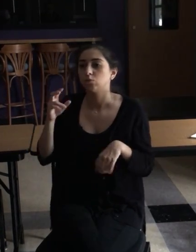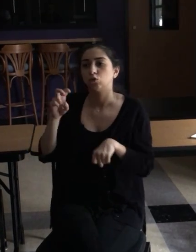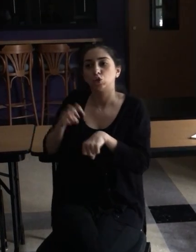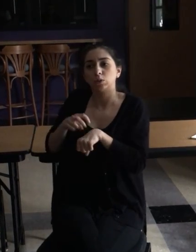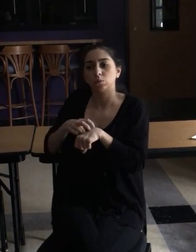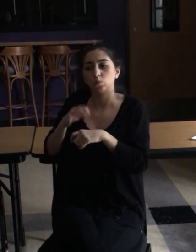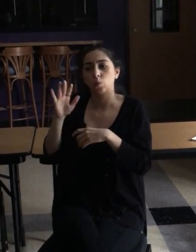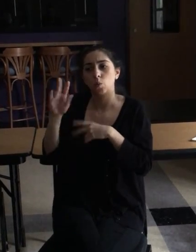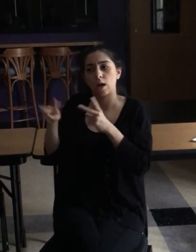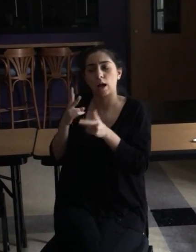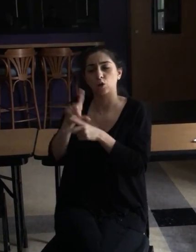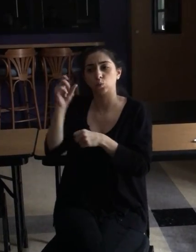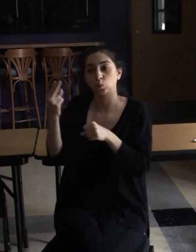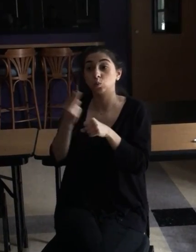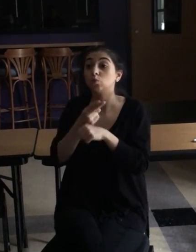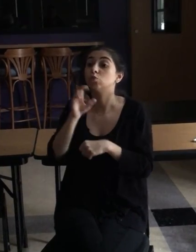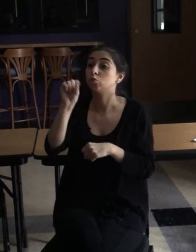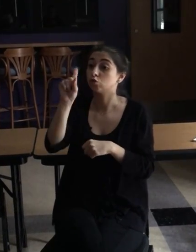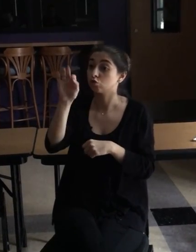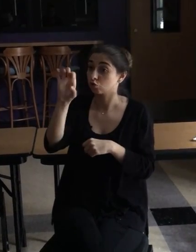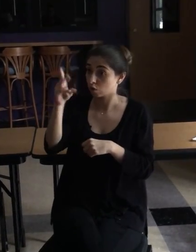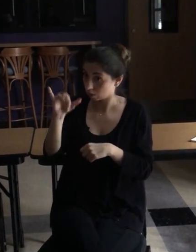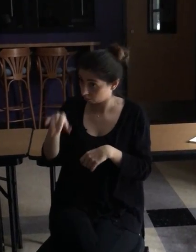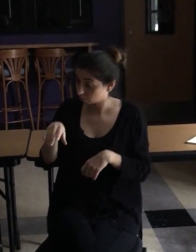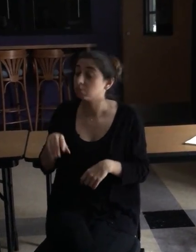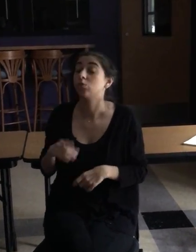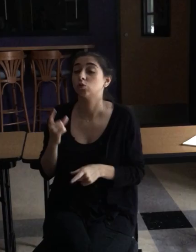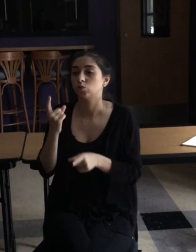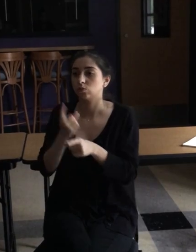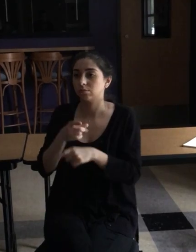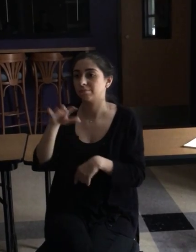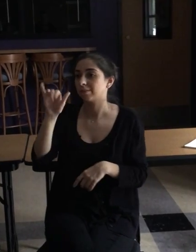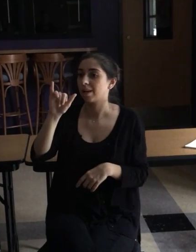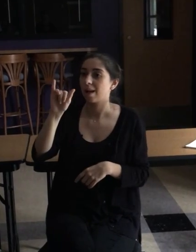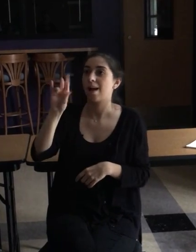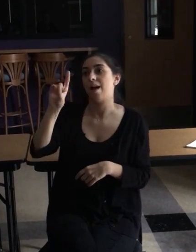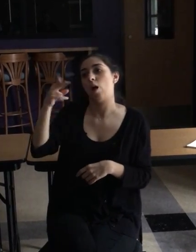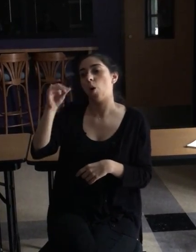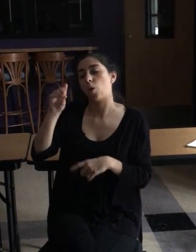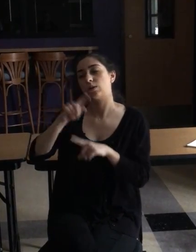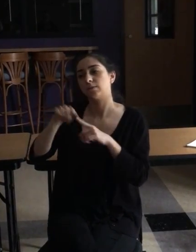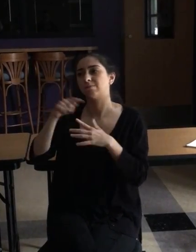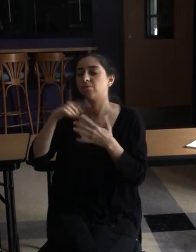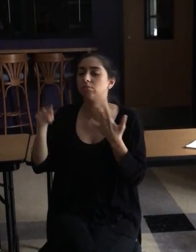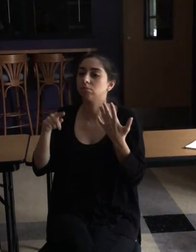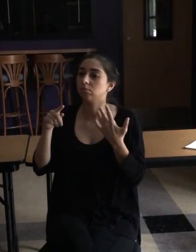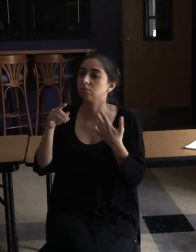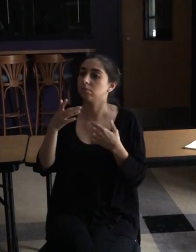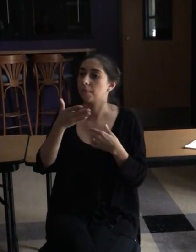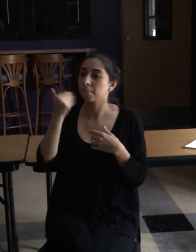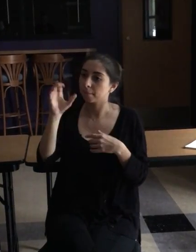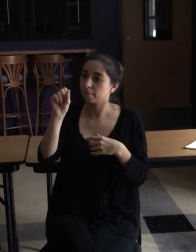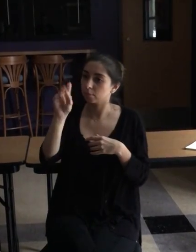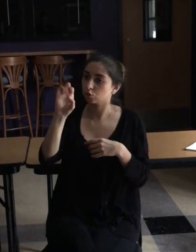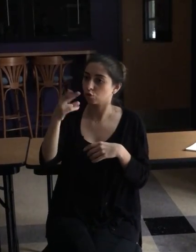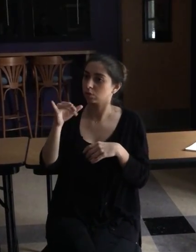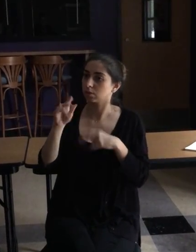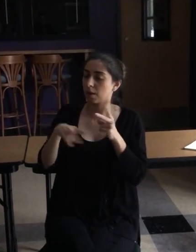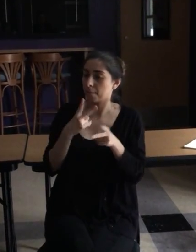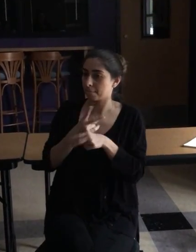those? Starchy. The starchy, your russets, your Idahos, your Burbanks, much more preferred for those. Because of that,